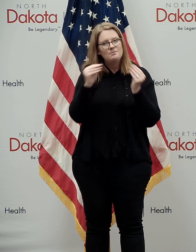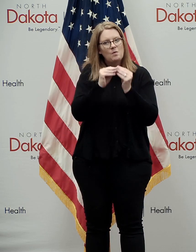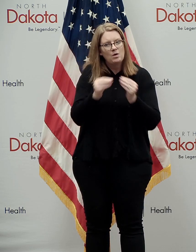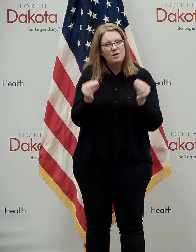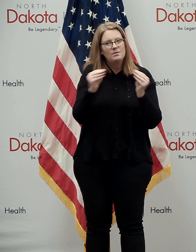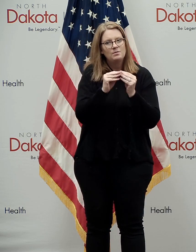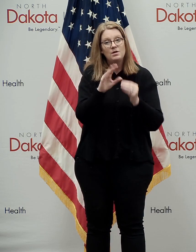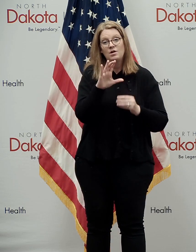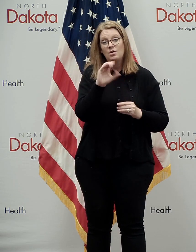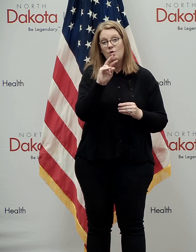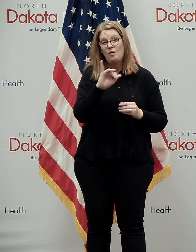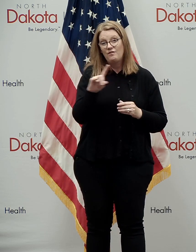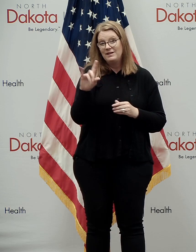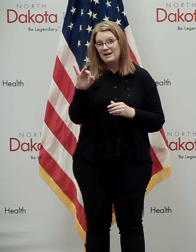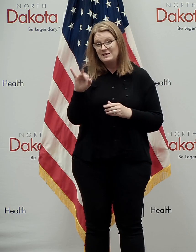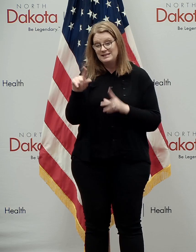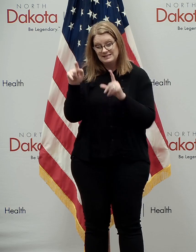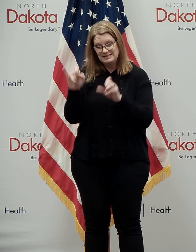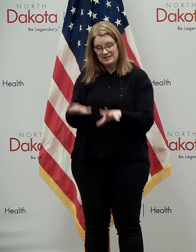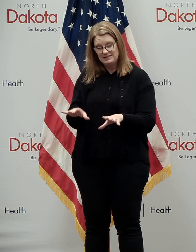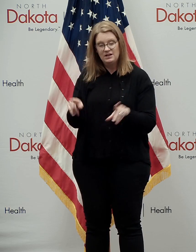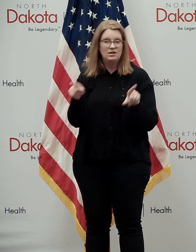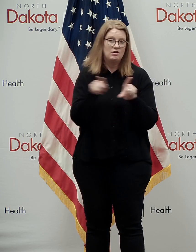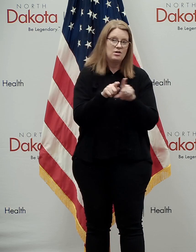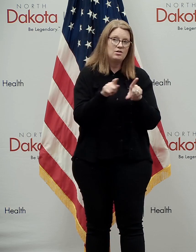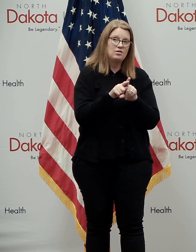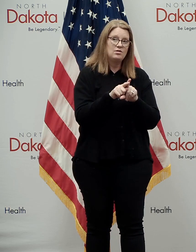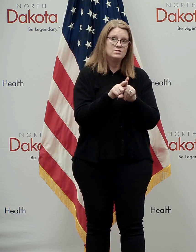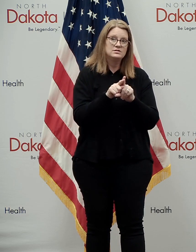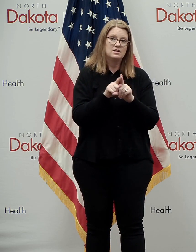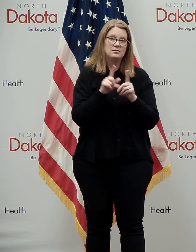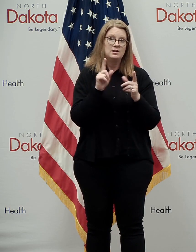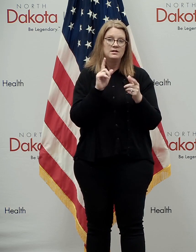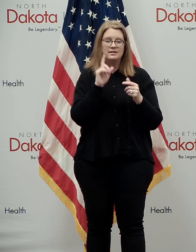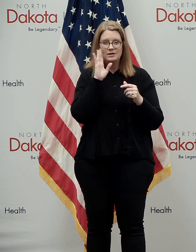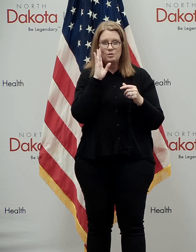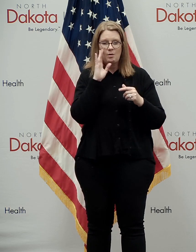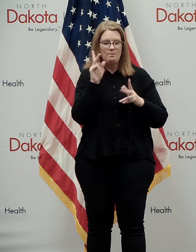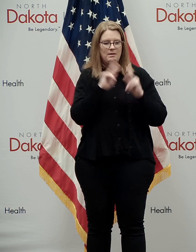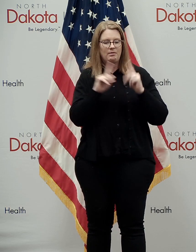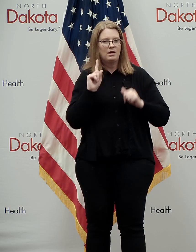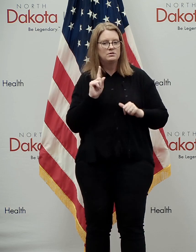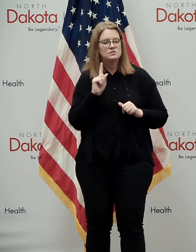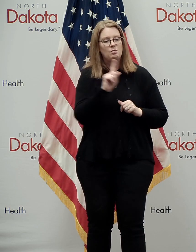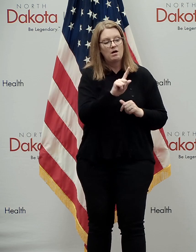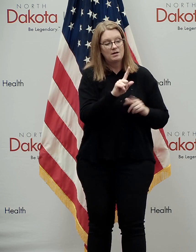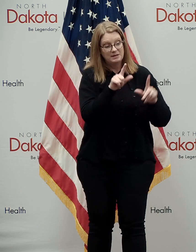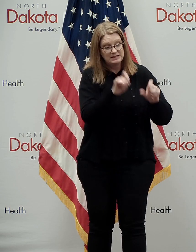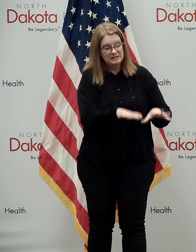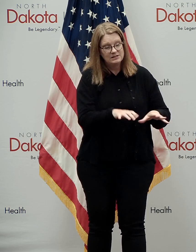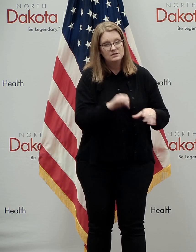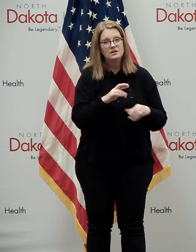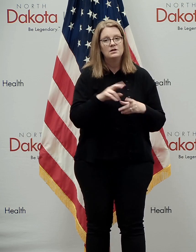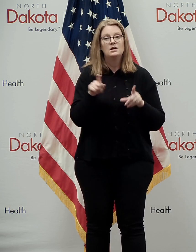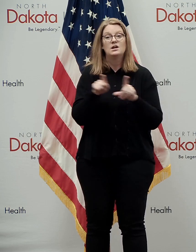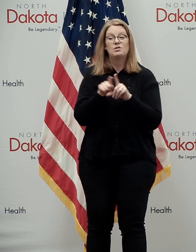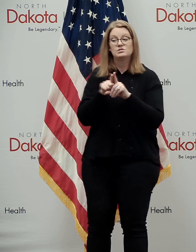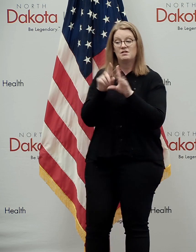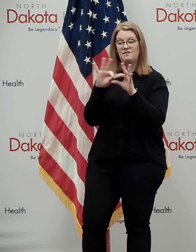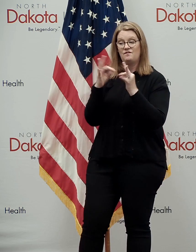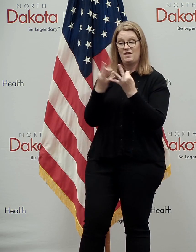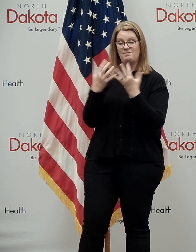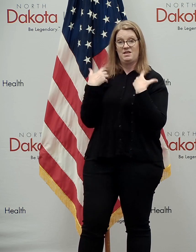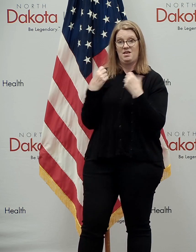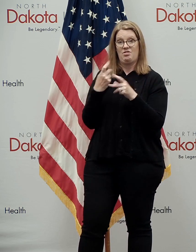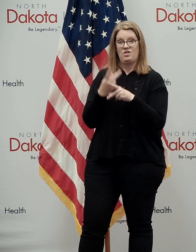provide COVID-19 testing at their sites, along with walk-up or drive-up testing. One example is Family Health Care in Fargo, which has been an